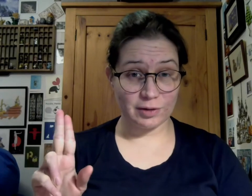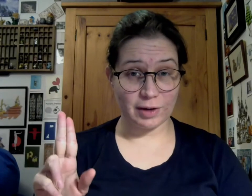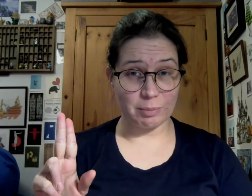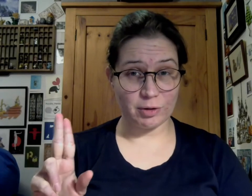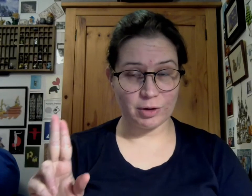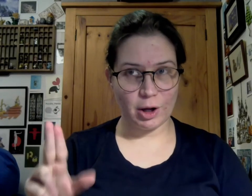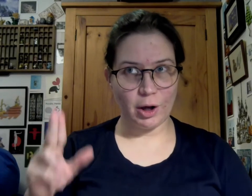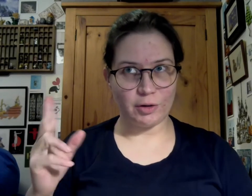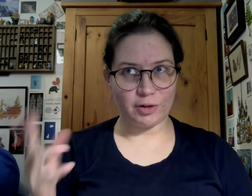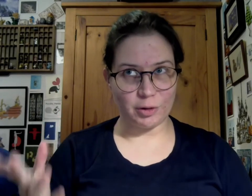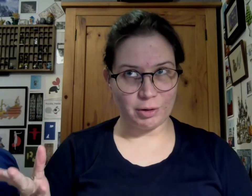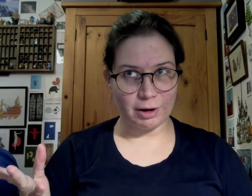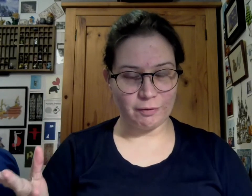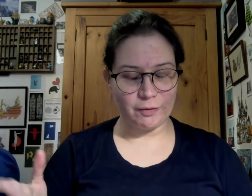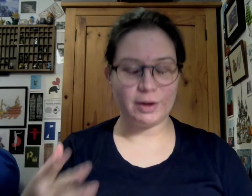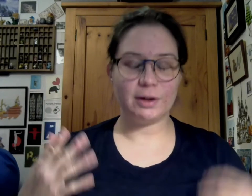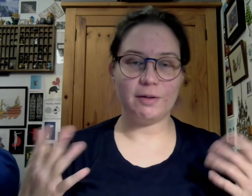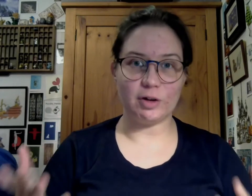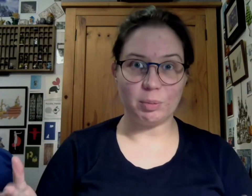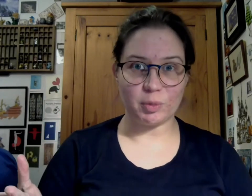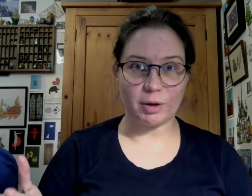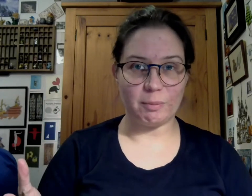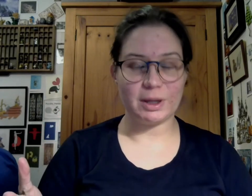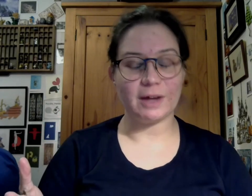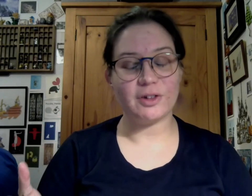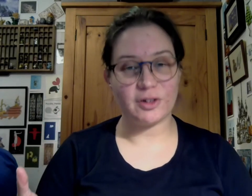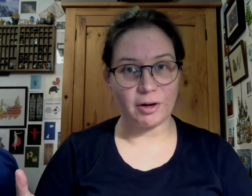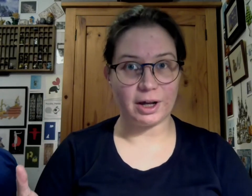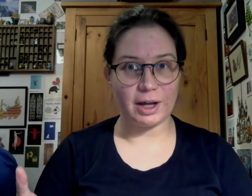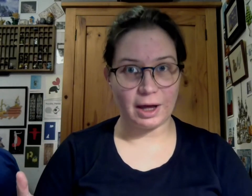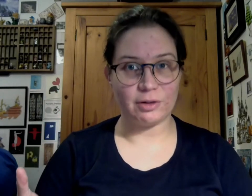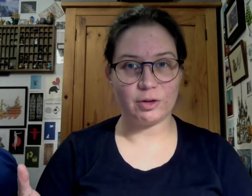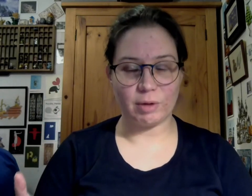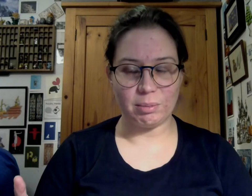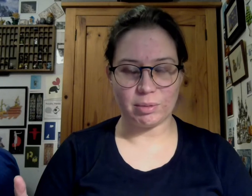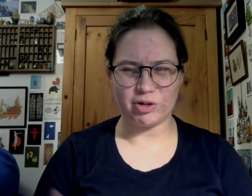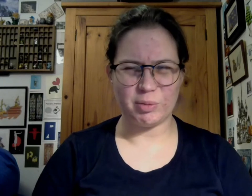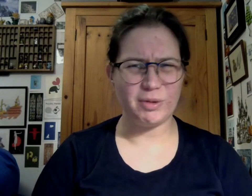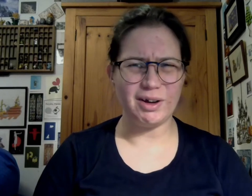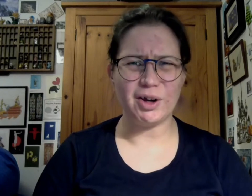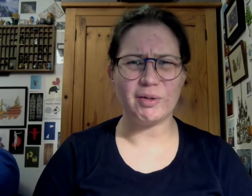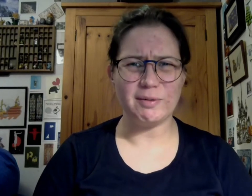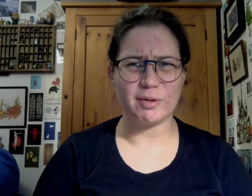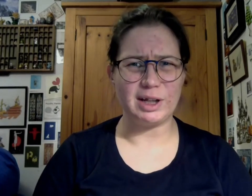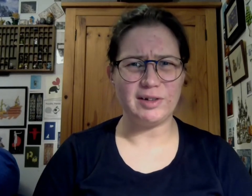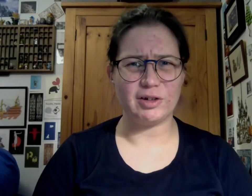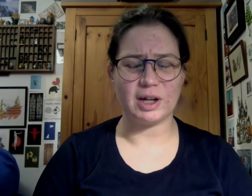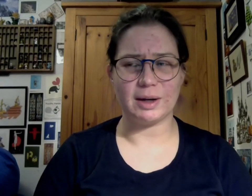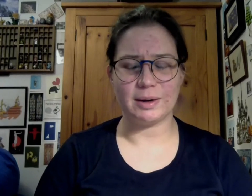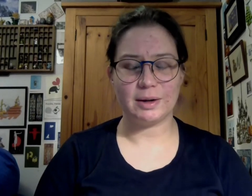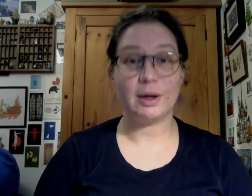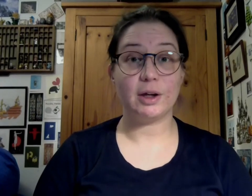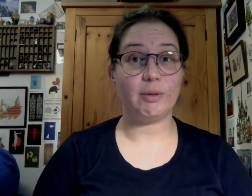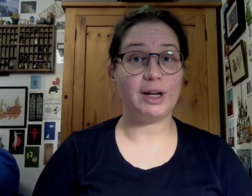Except, soon enough, the fisherman's wife began to sigh and grumble. She's pretty ungrateful, really, isn't she? You ready?